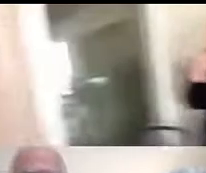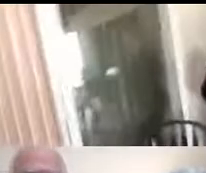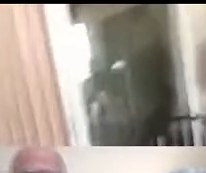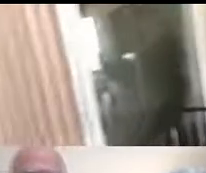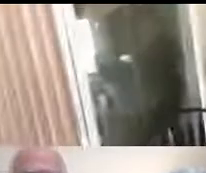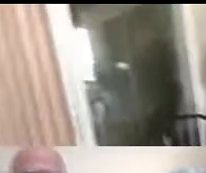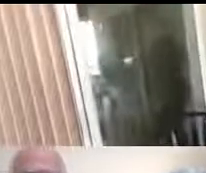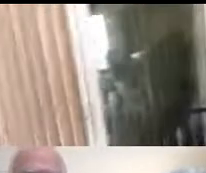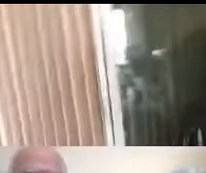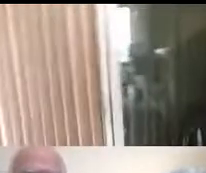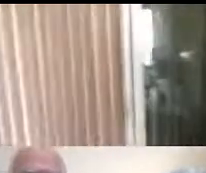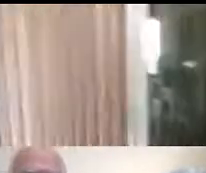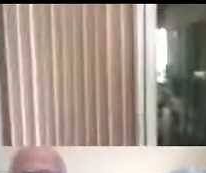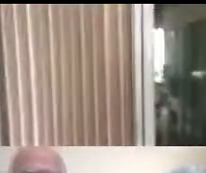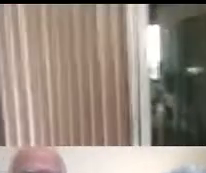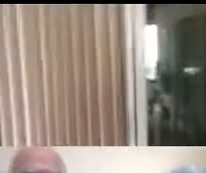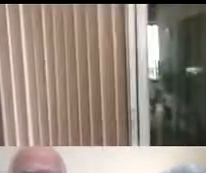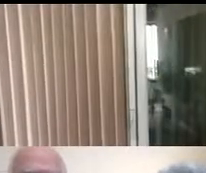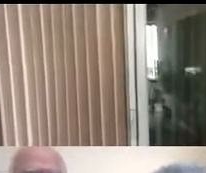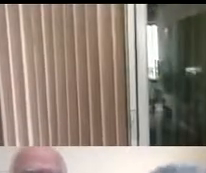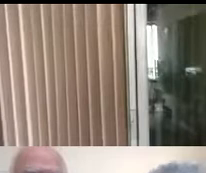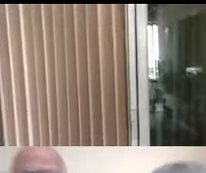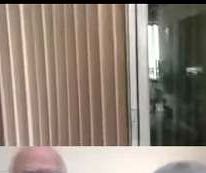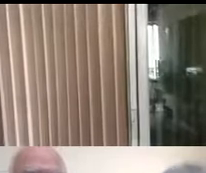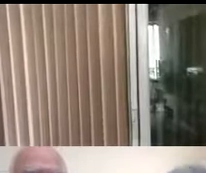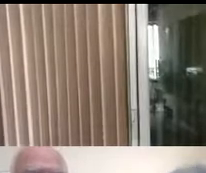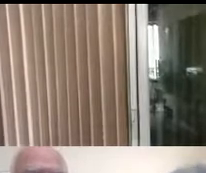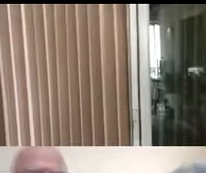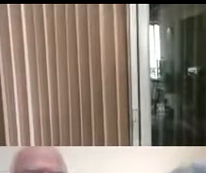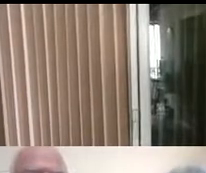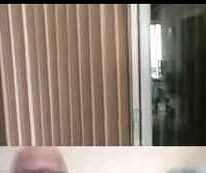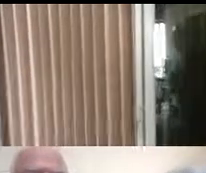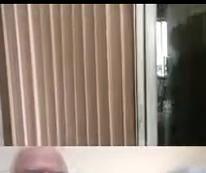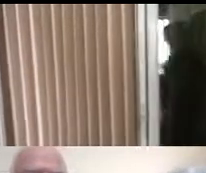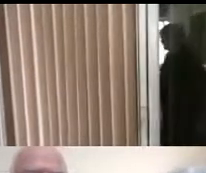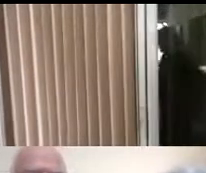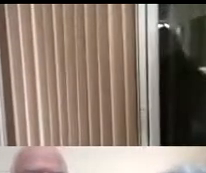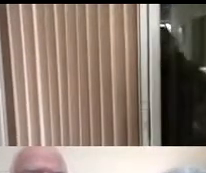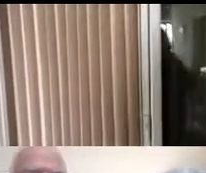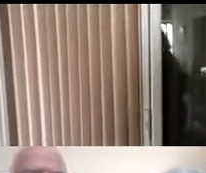Can I carry. think we have to go back over here. Sorry. Um, Yeah.